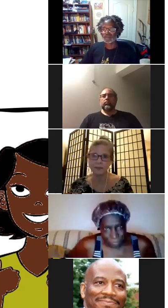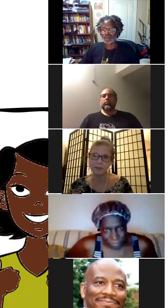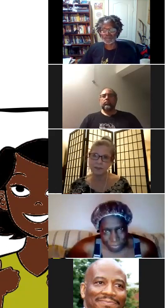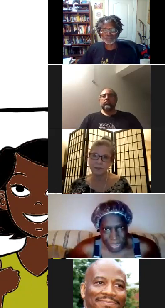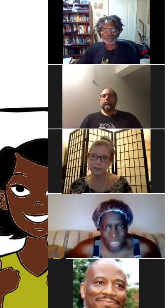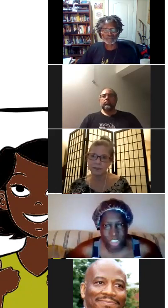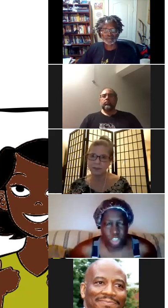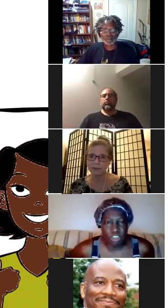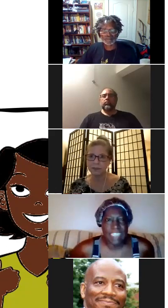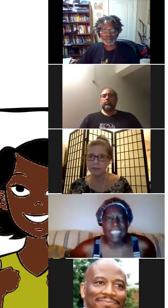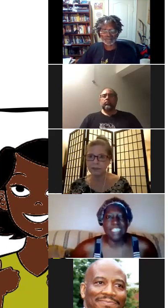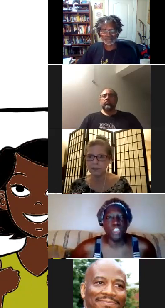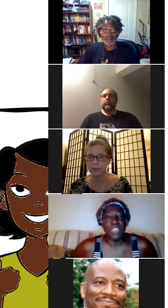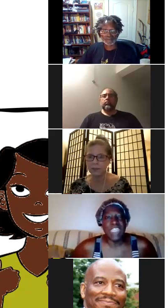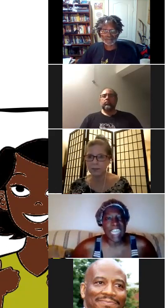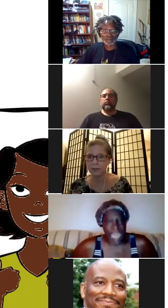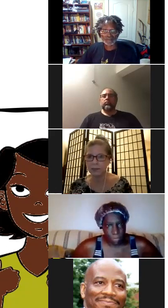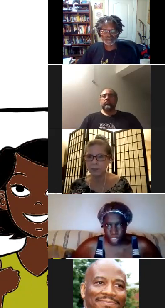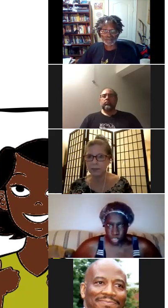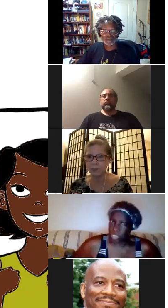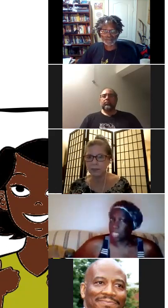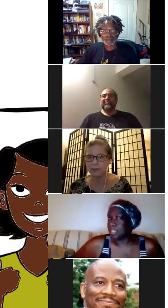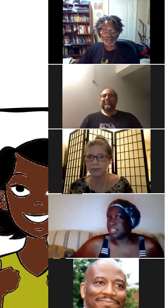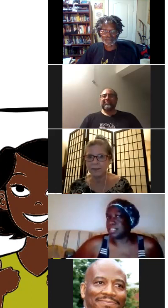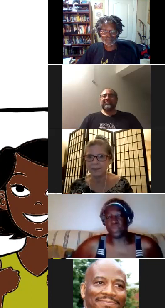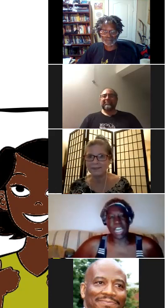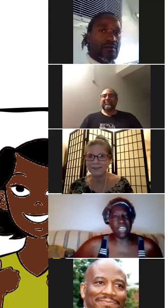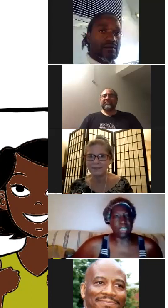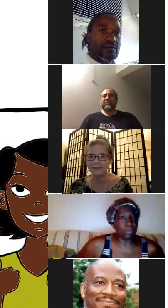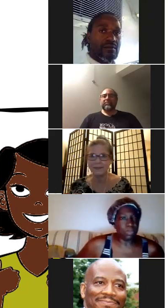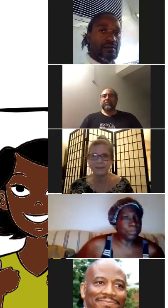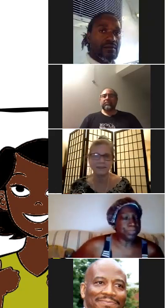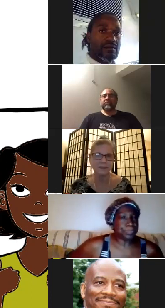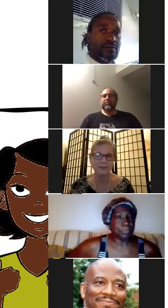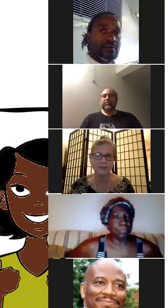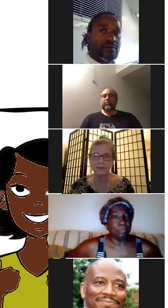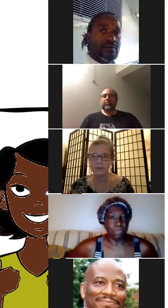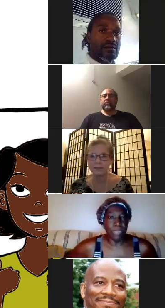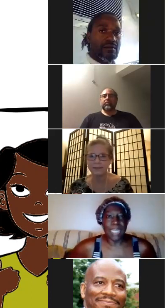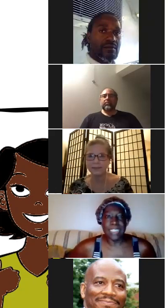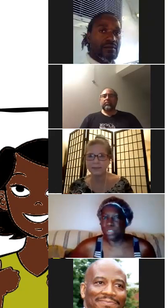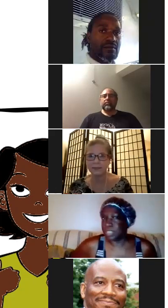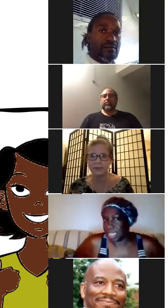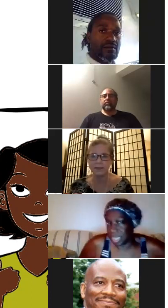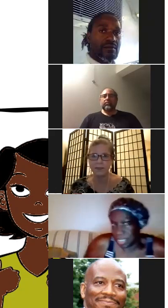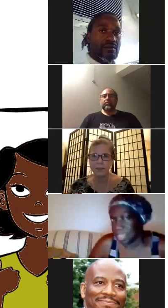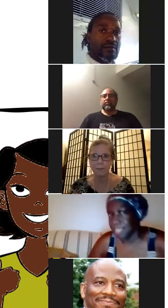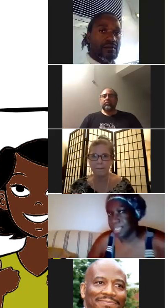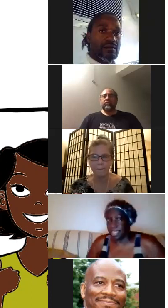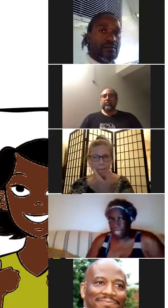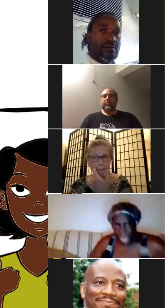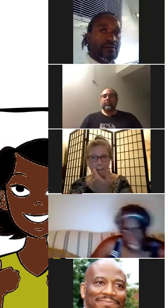Okay. So let's get into the animals. So rhino has two